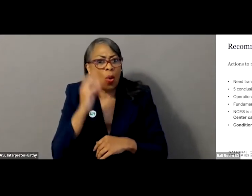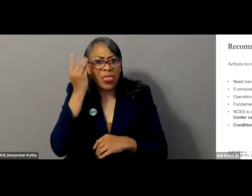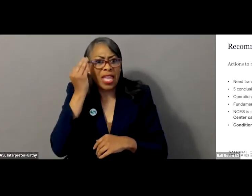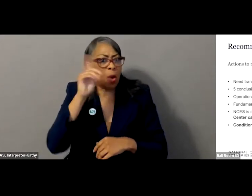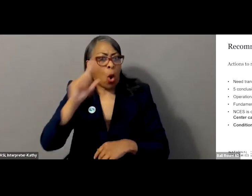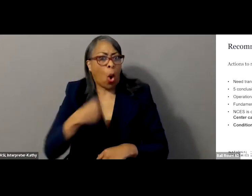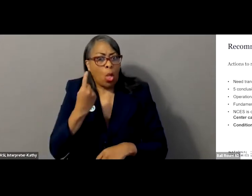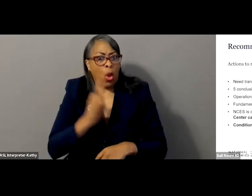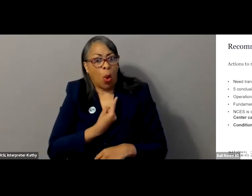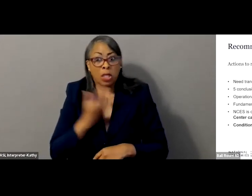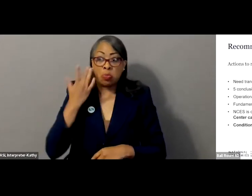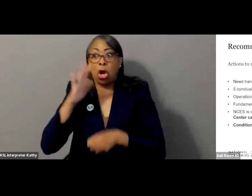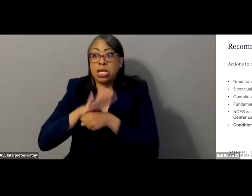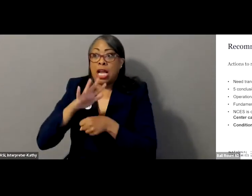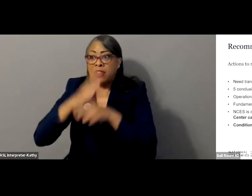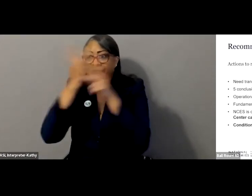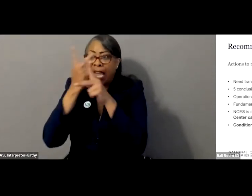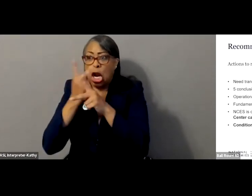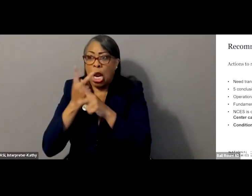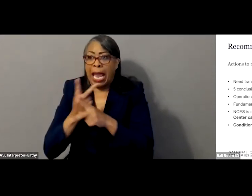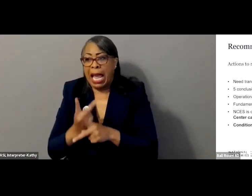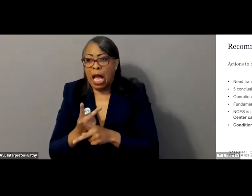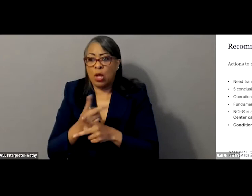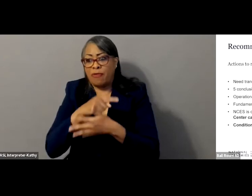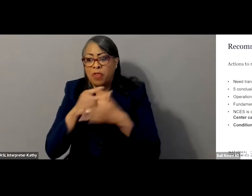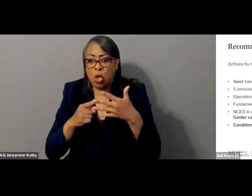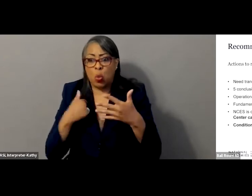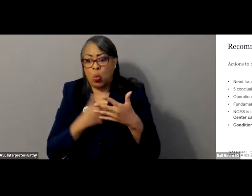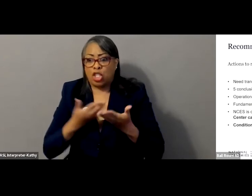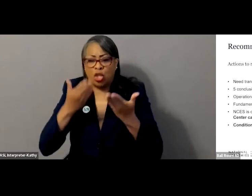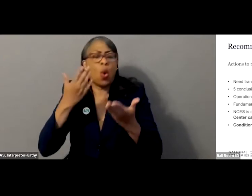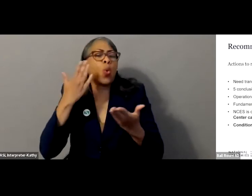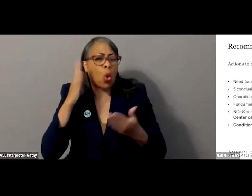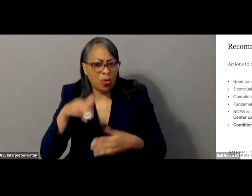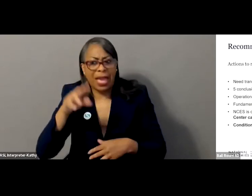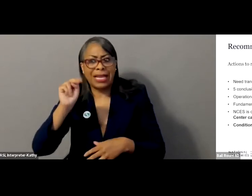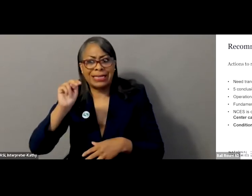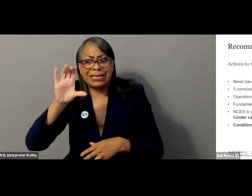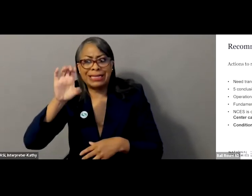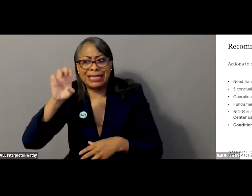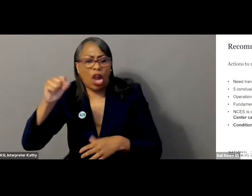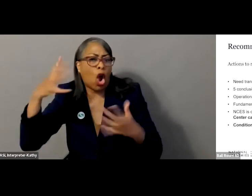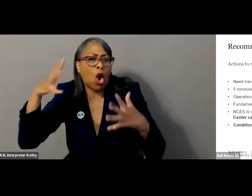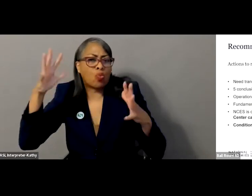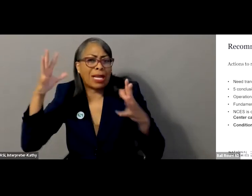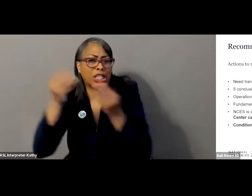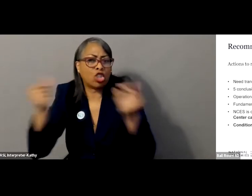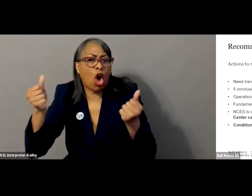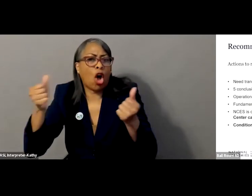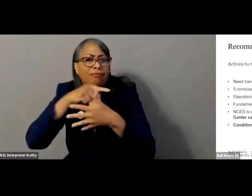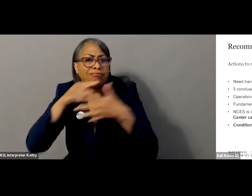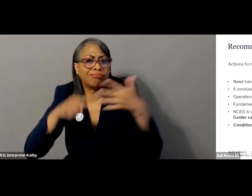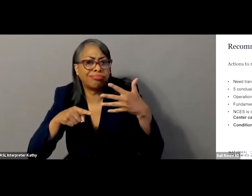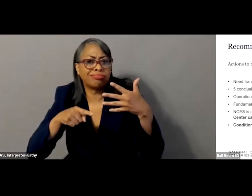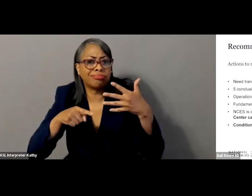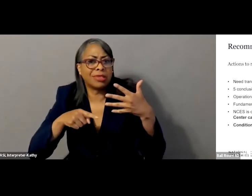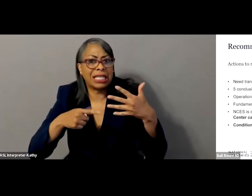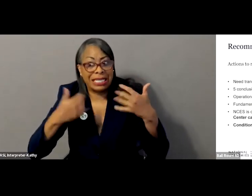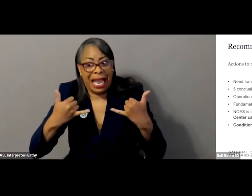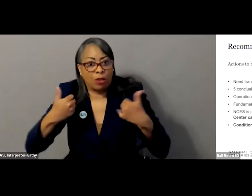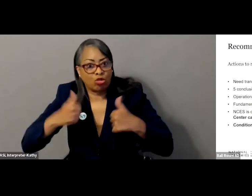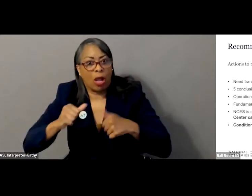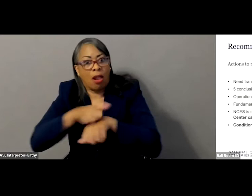ones smart enough to figure out some of the things we're suggesting. We know that NCES already figured out some of those things, and they're trying to do them.